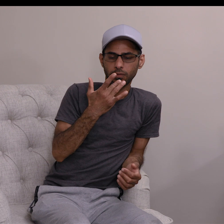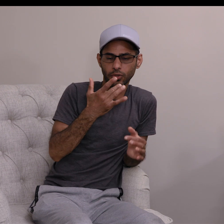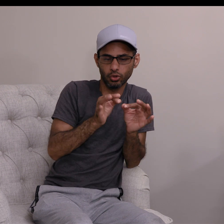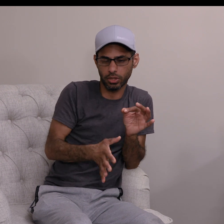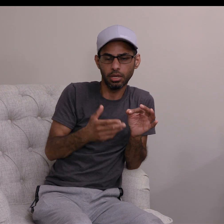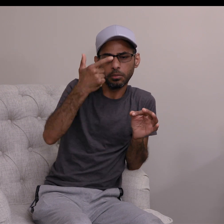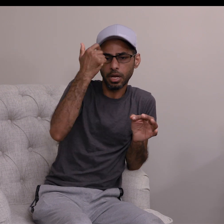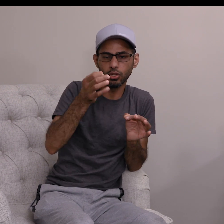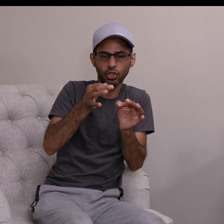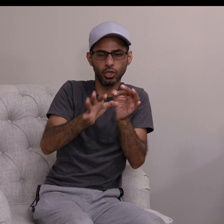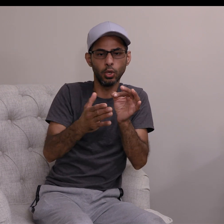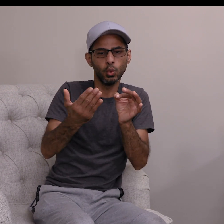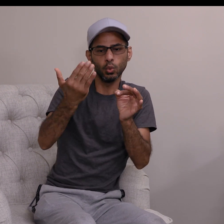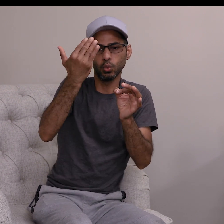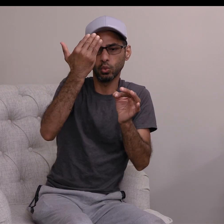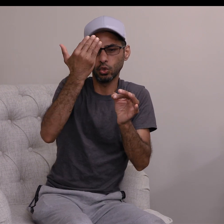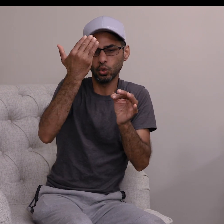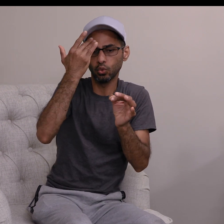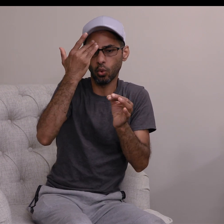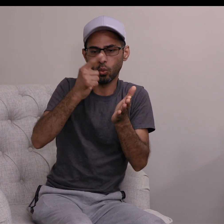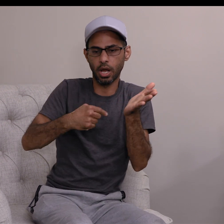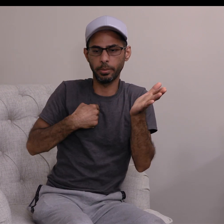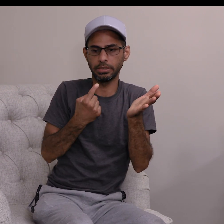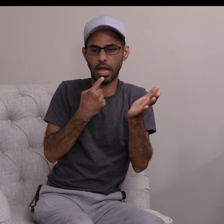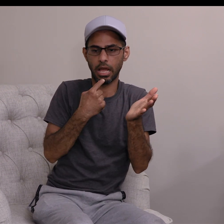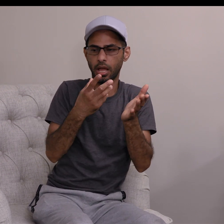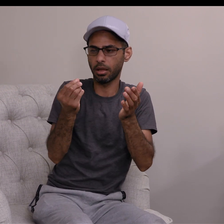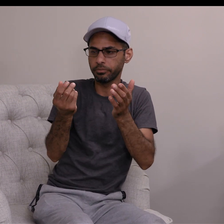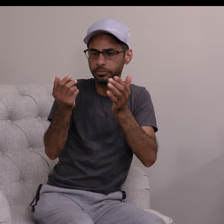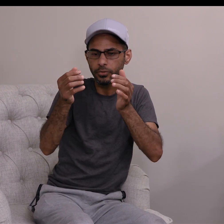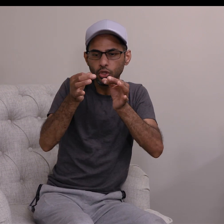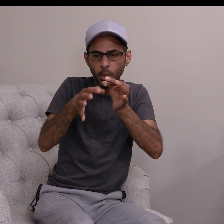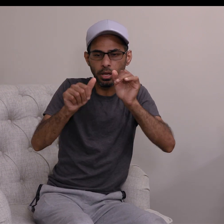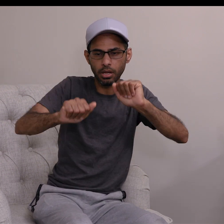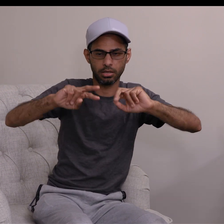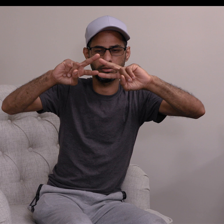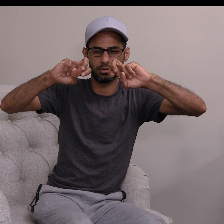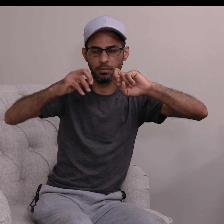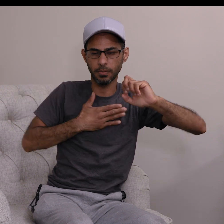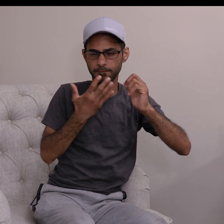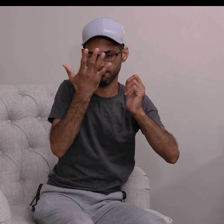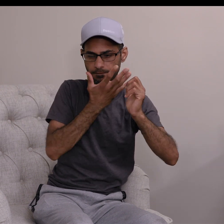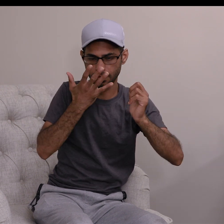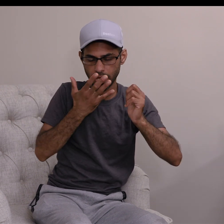My personal opinion, I still prefer an interpreter because an interpreter knows what I'm saying and an interpreter can analyze